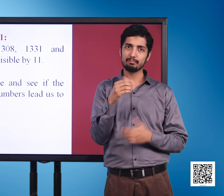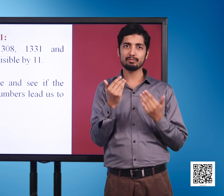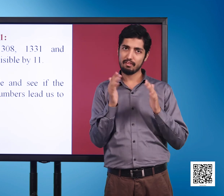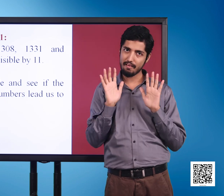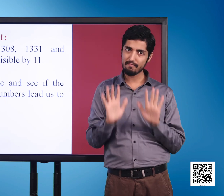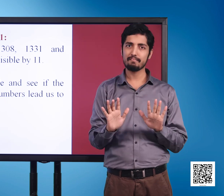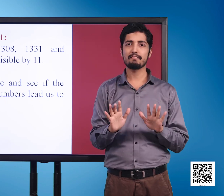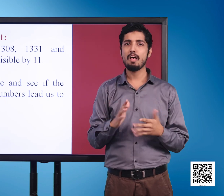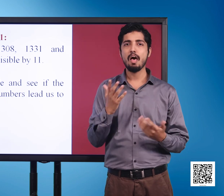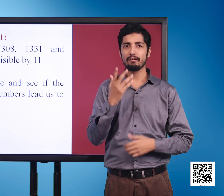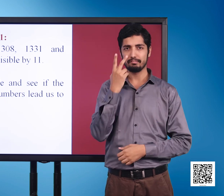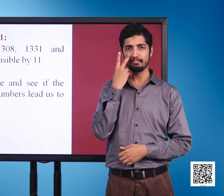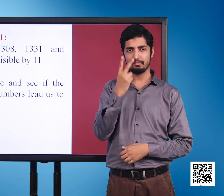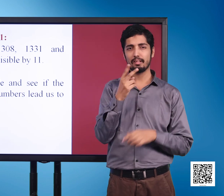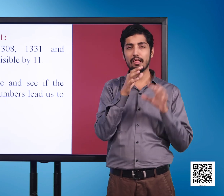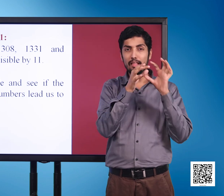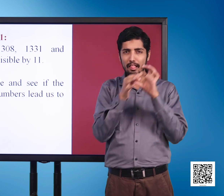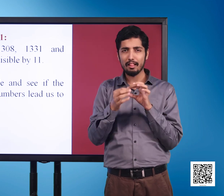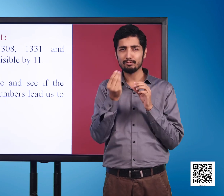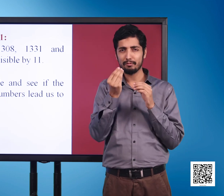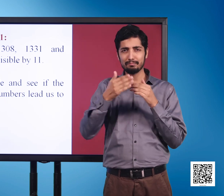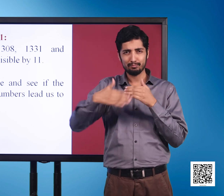61,809 are all divisible by 11.